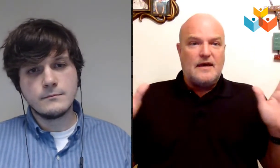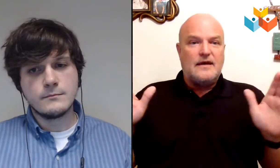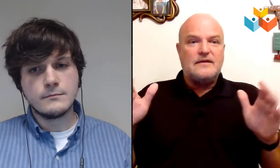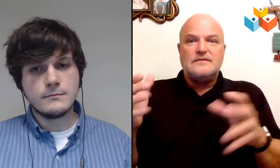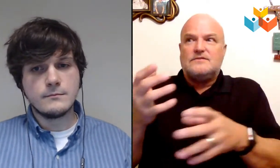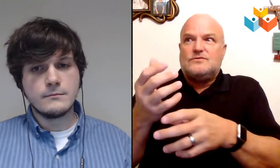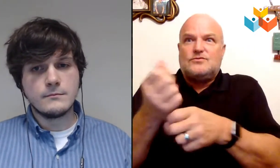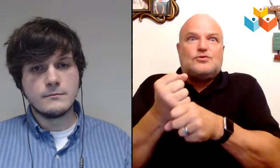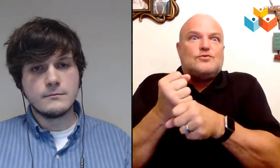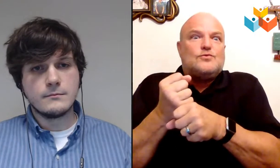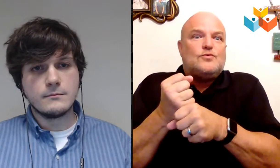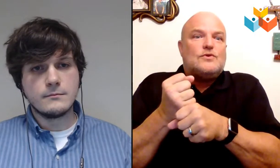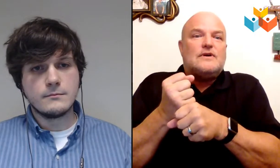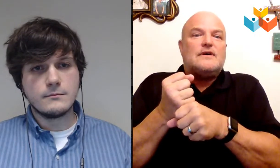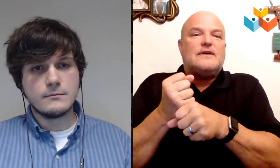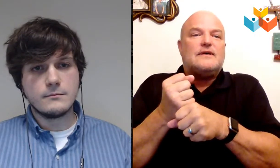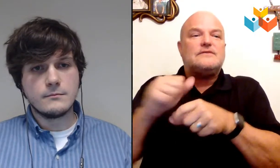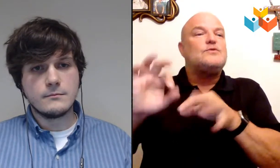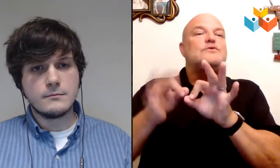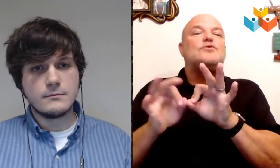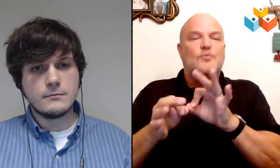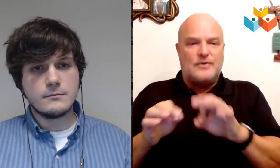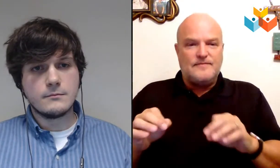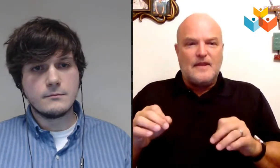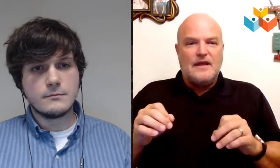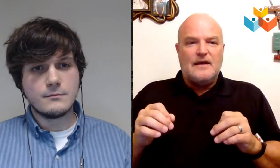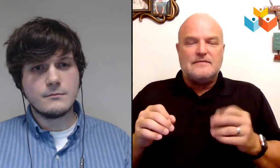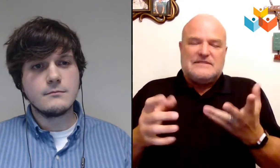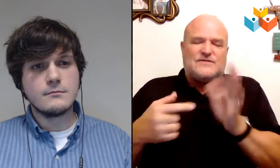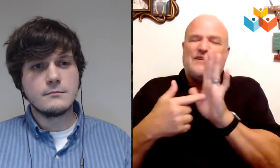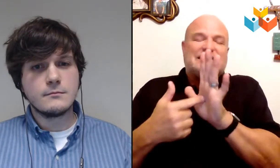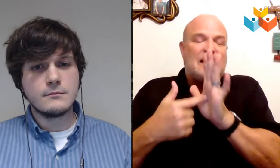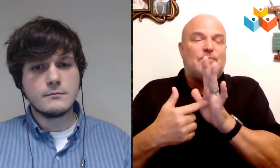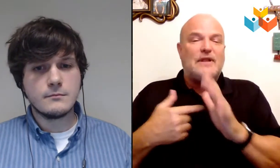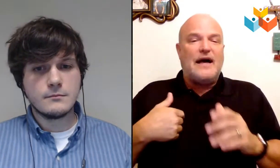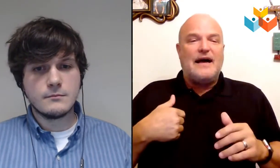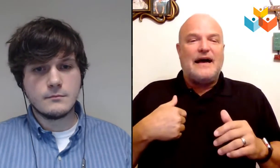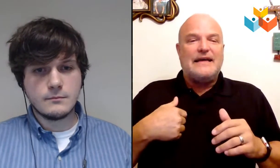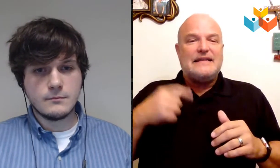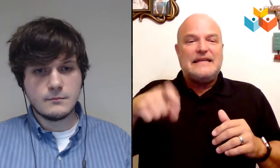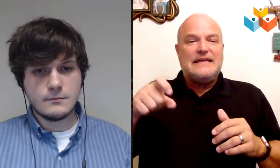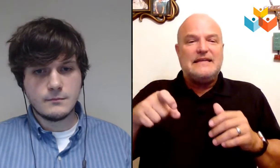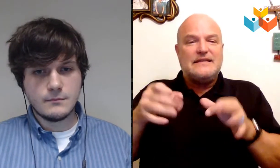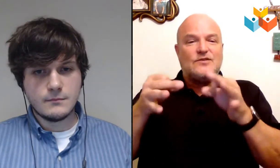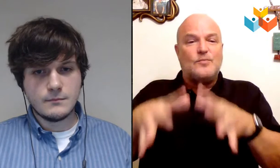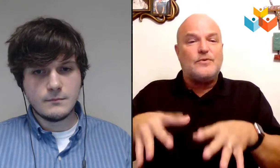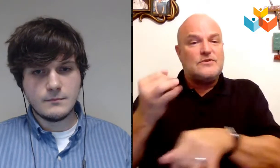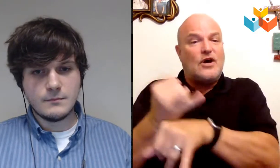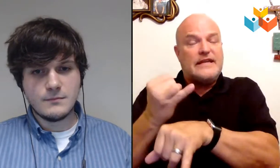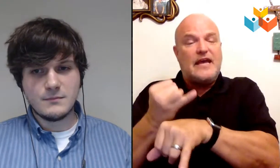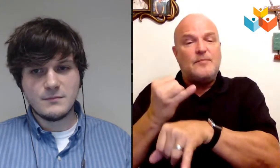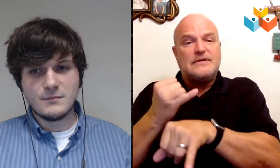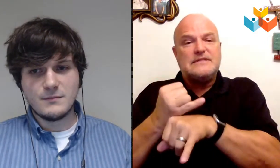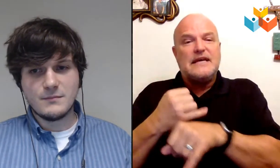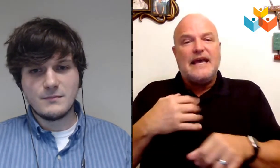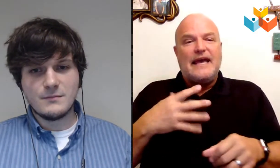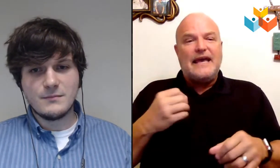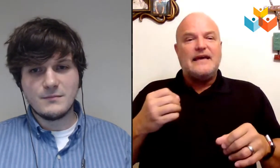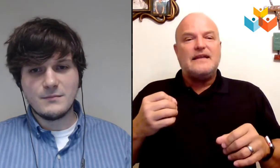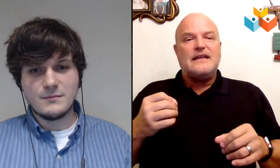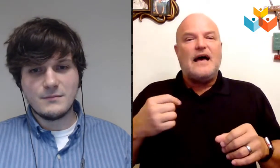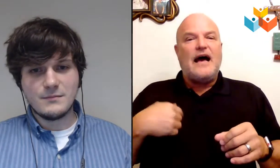open to interpret. Just for example, I need interpreters on